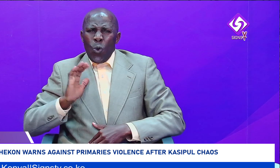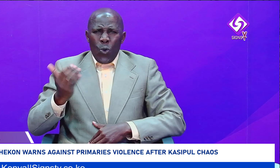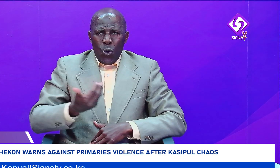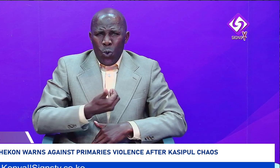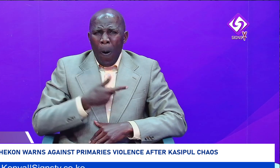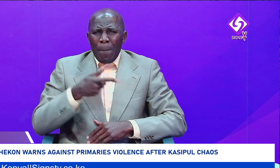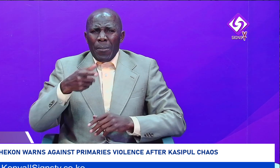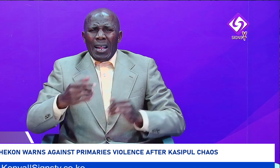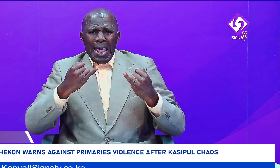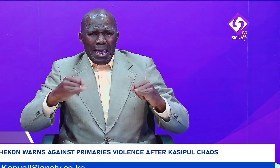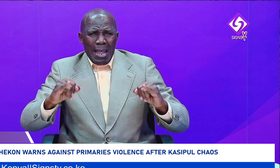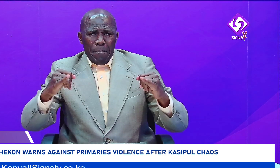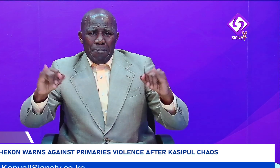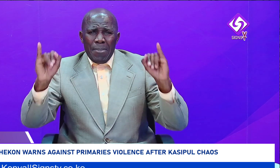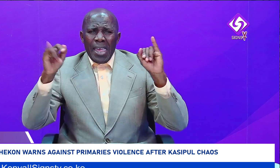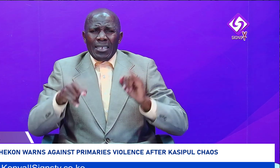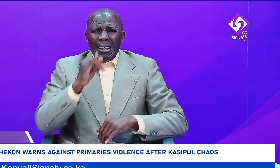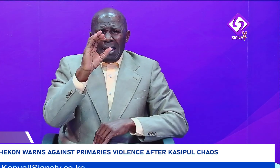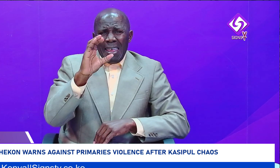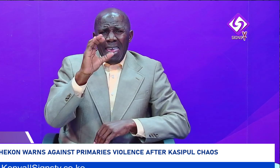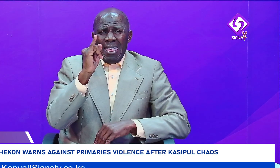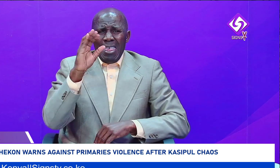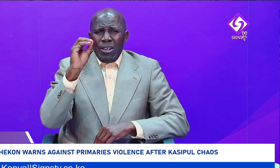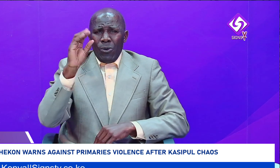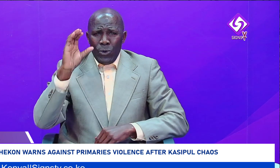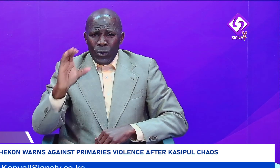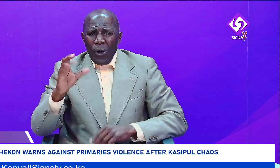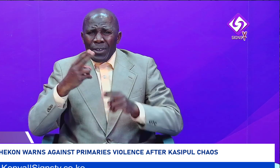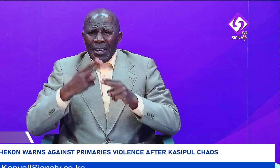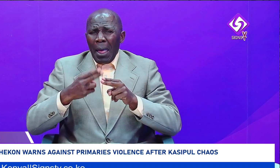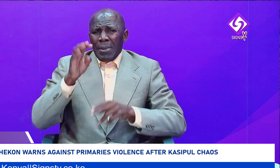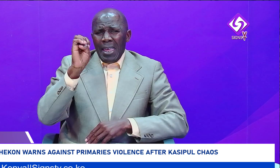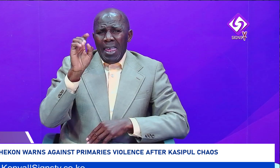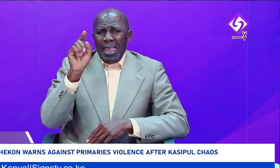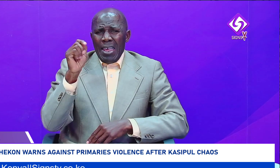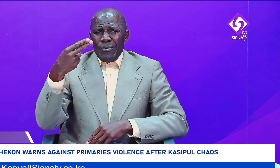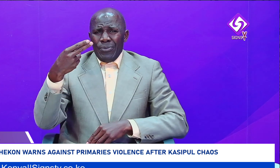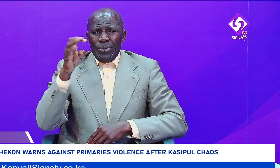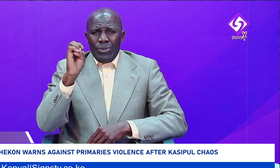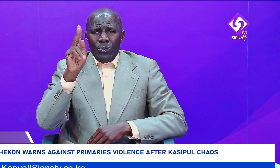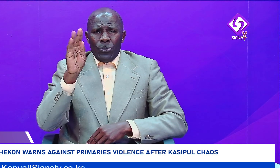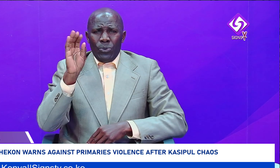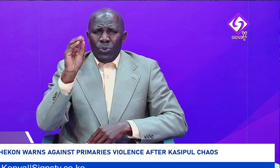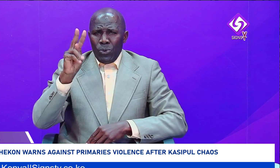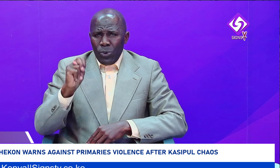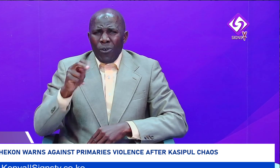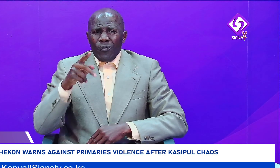While appearing before the Parliamentary Committee on the Implementation of the Constitution, CIOC,